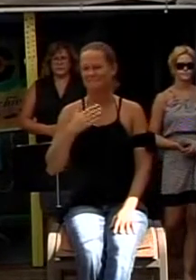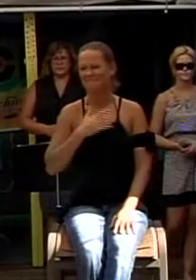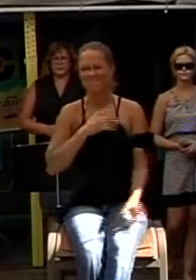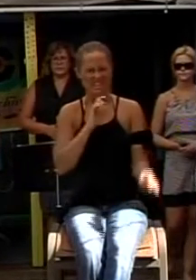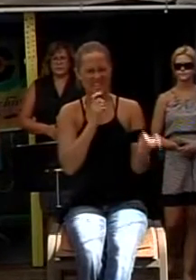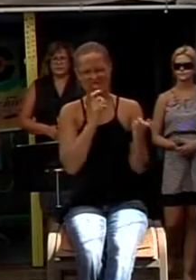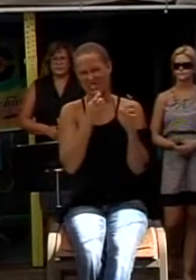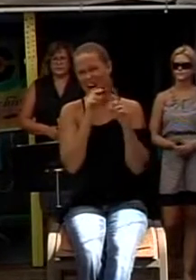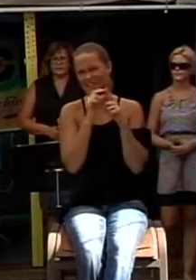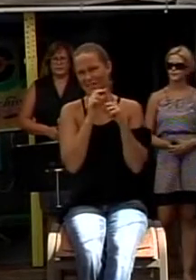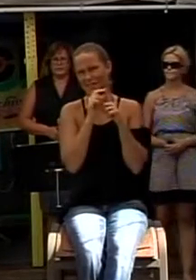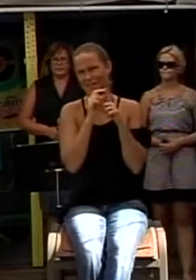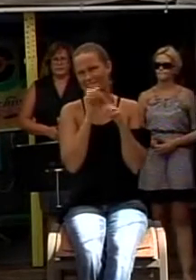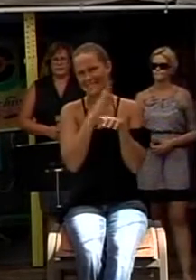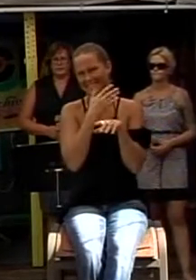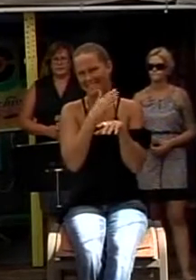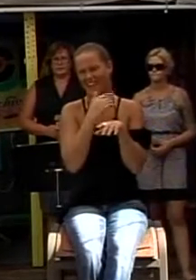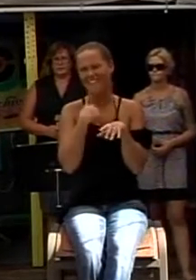changed, but I think you'll catch them.